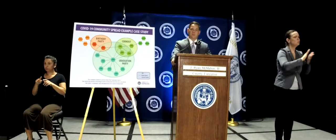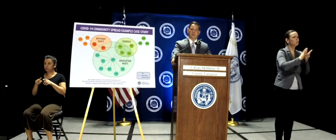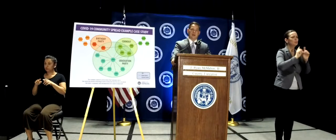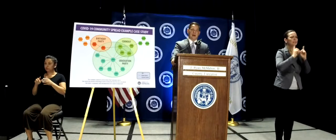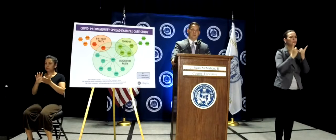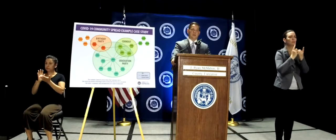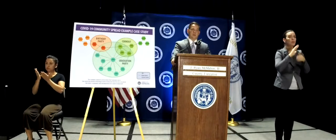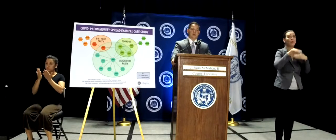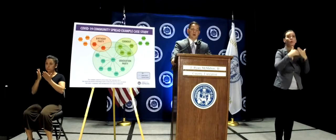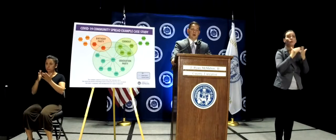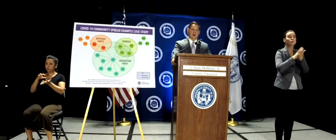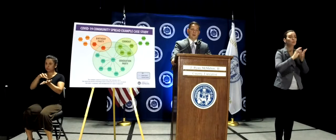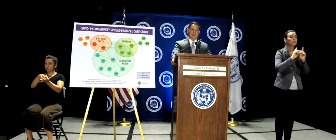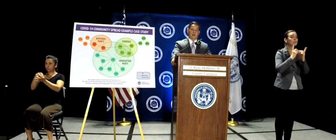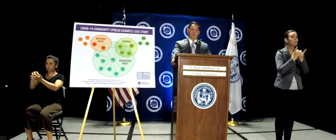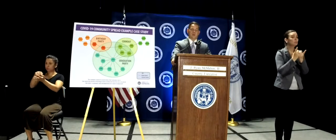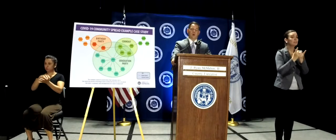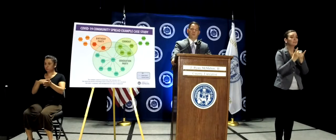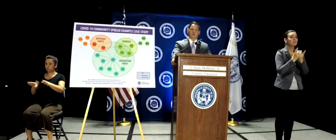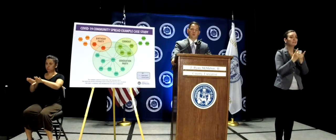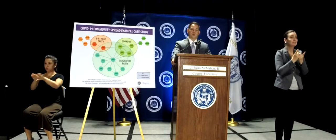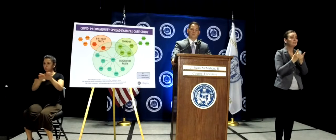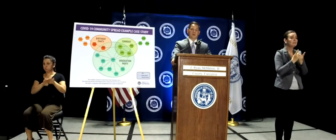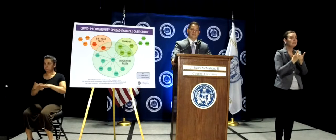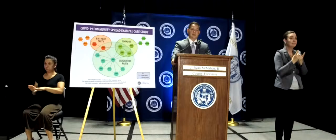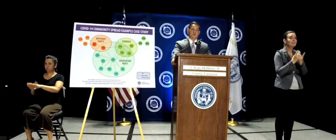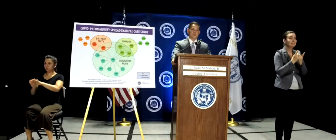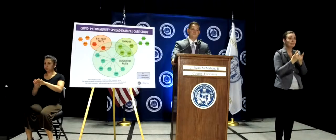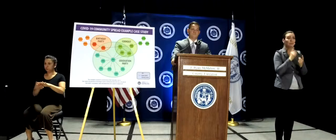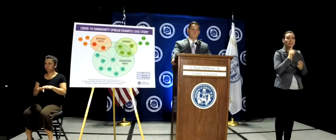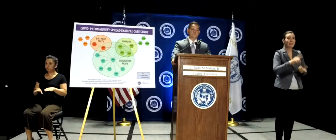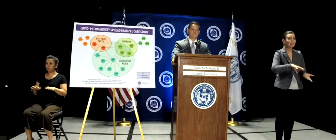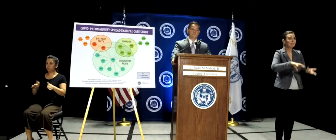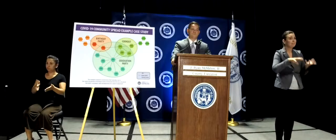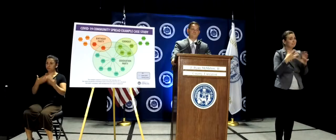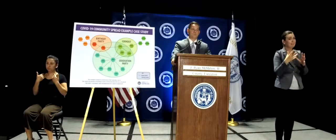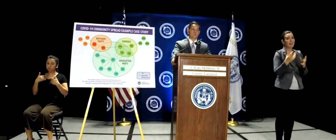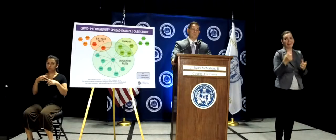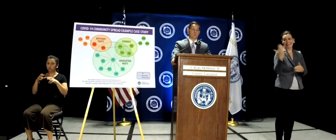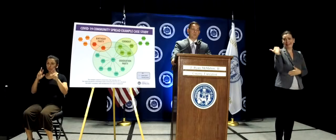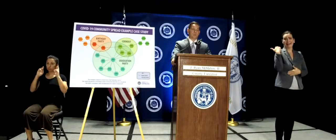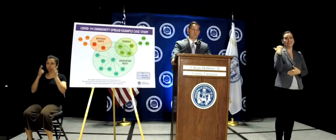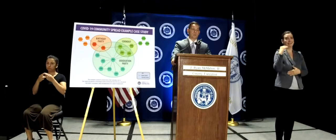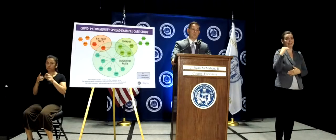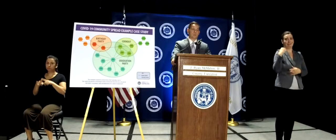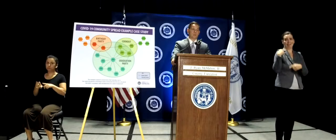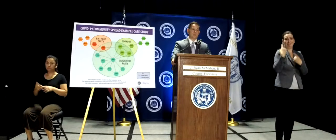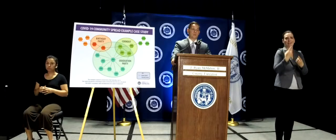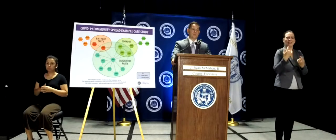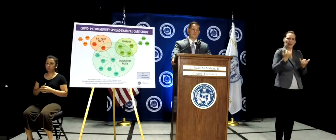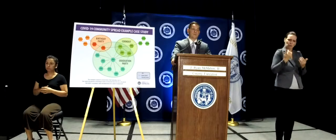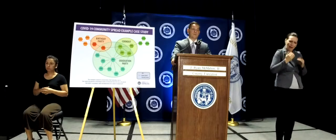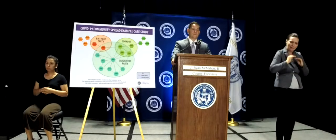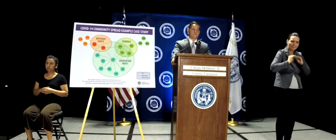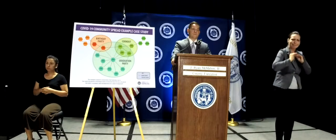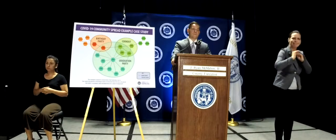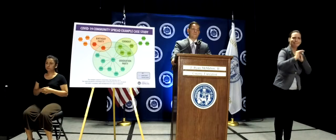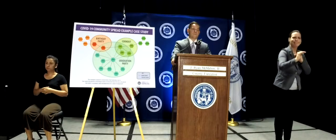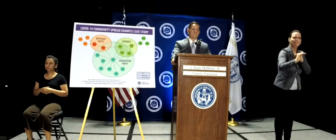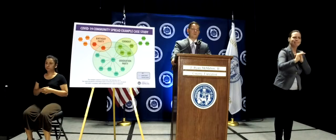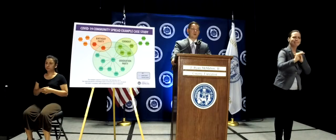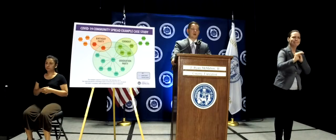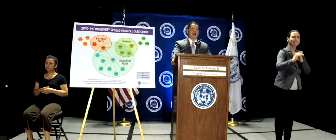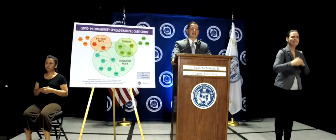doesn't disrupt the economy, and we open schools up very safely. What's the biggest concern with opening schools from that call that you